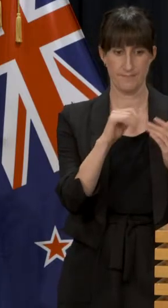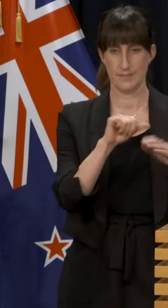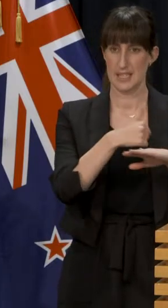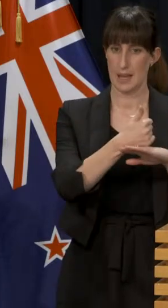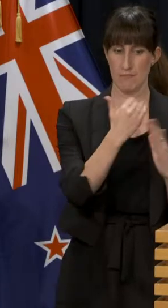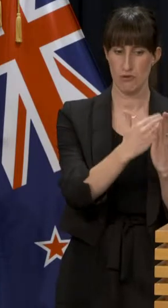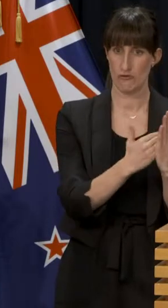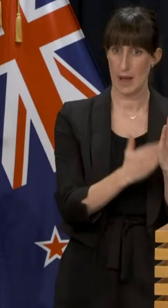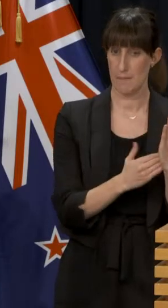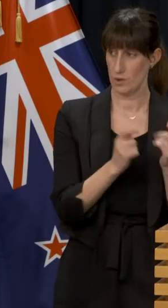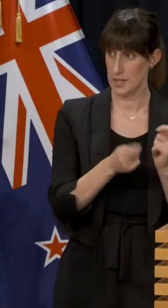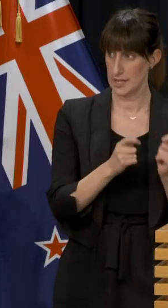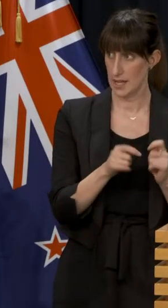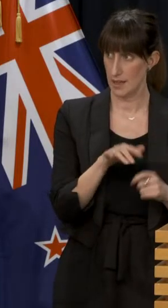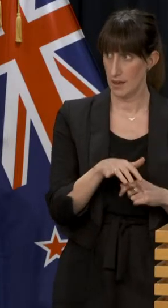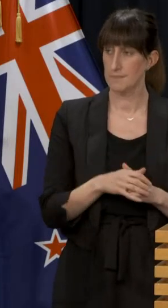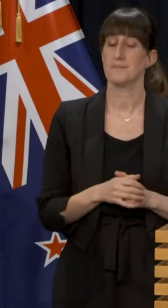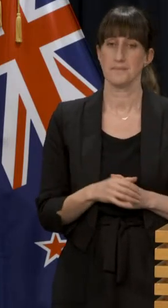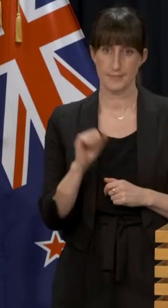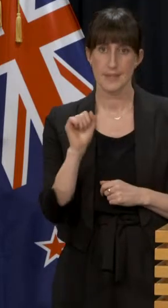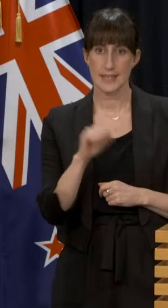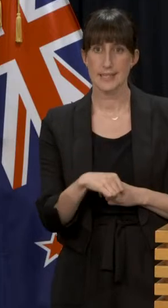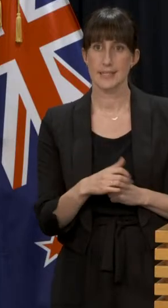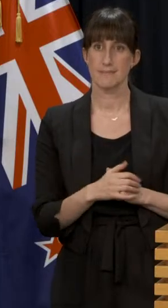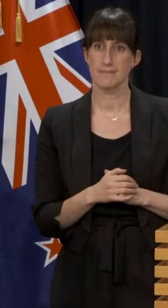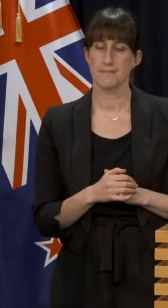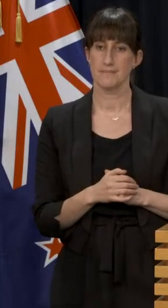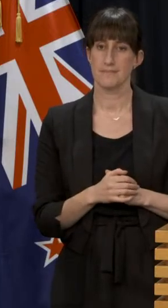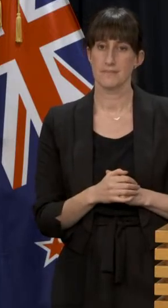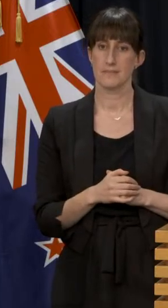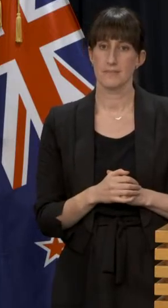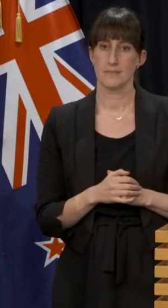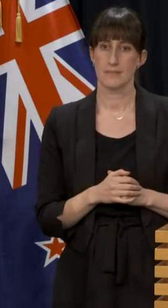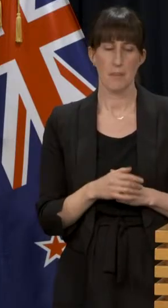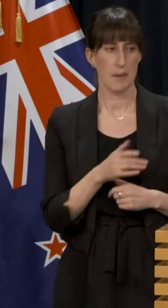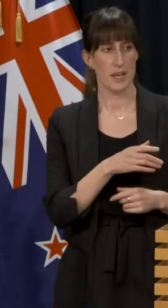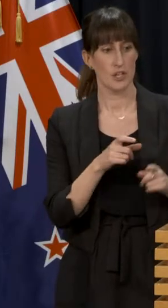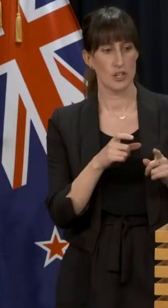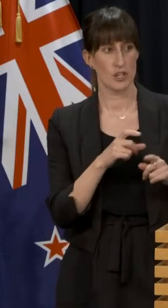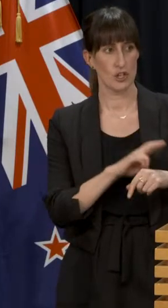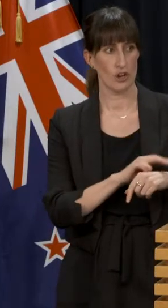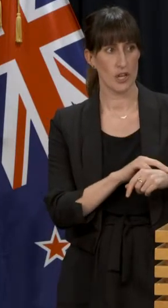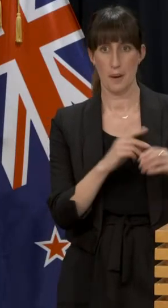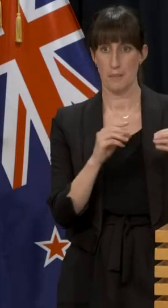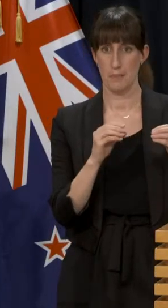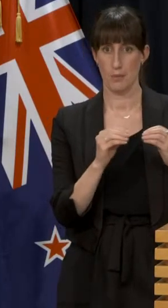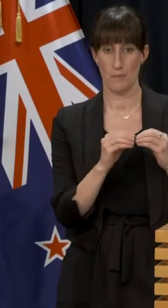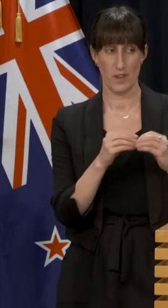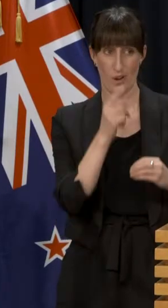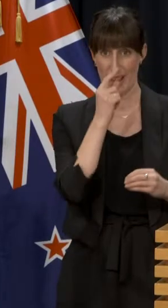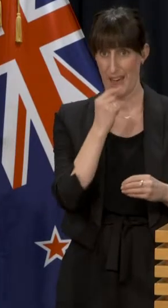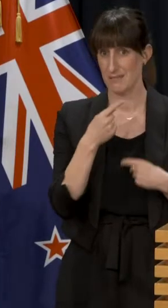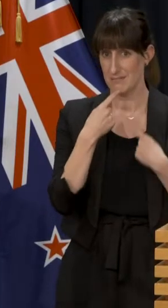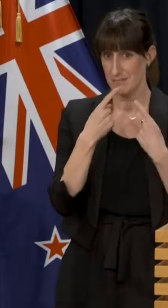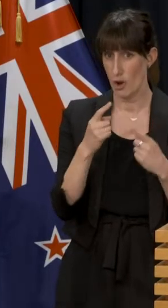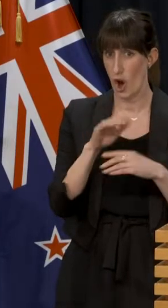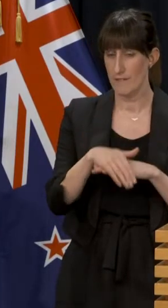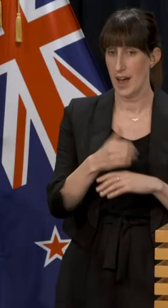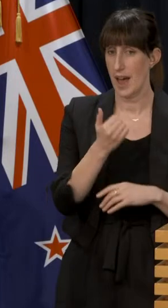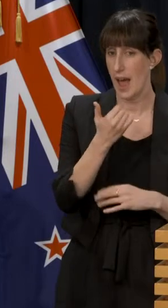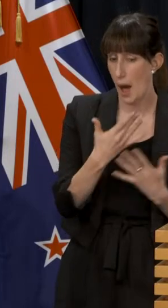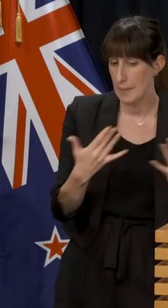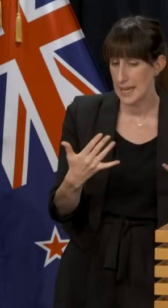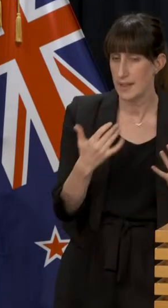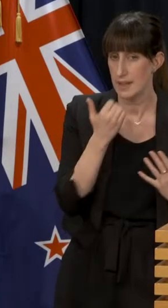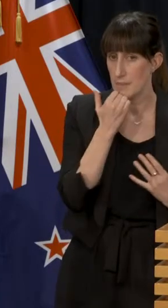those facilities as well, and I'm sure Dr. Bloomfield might be able to give you an update on the numbers, but